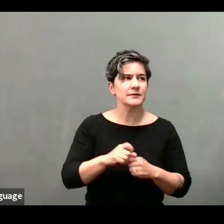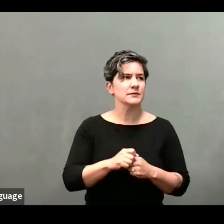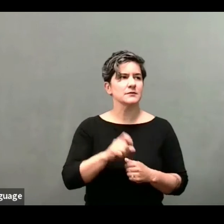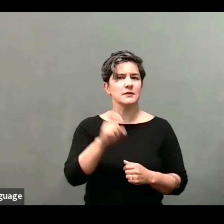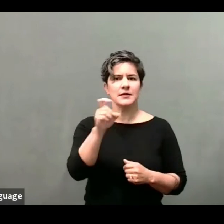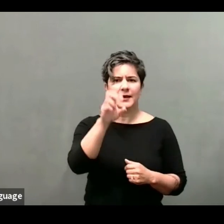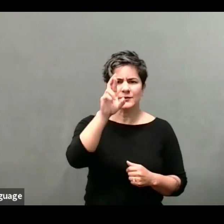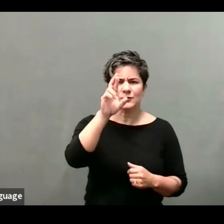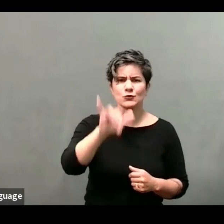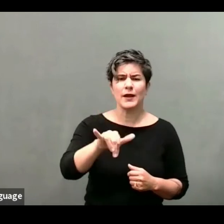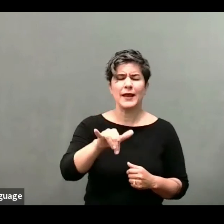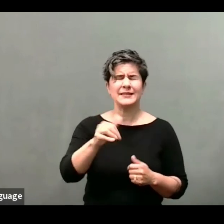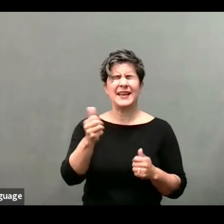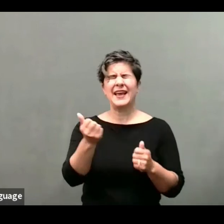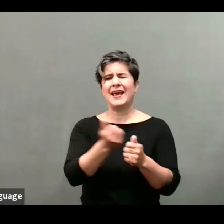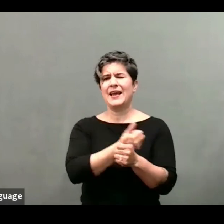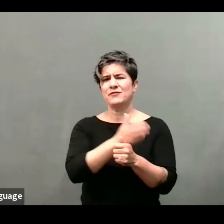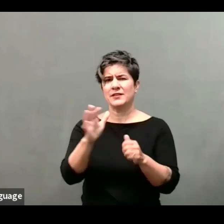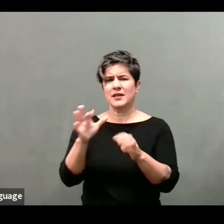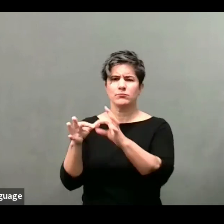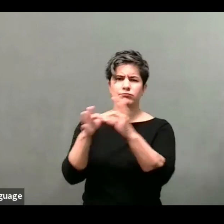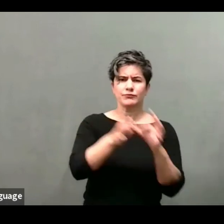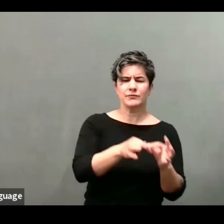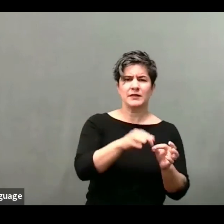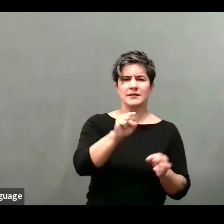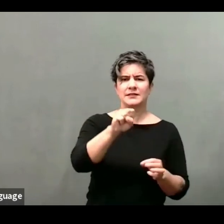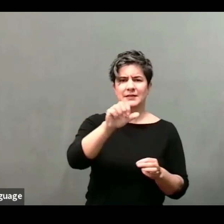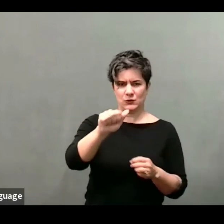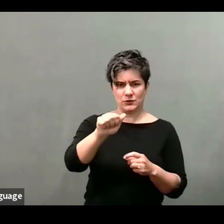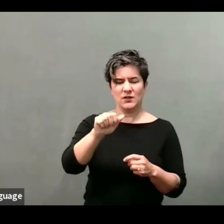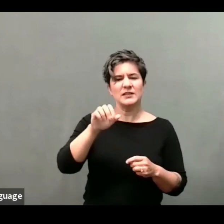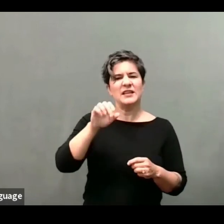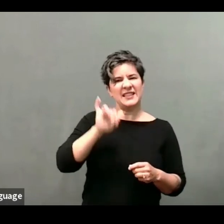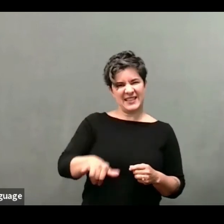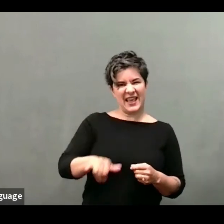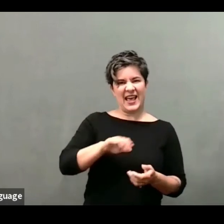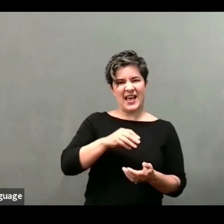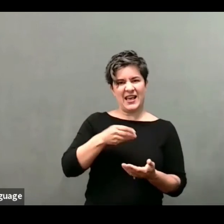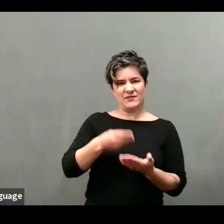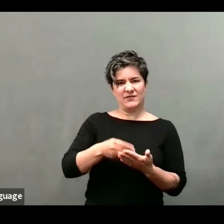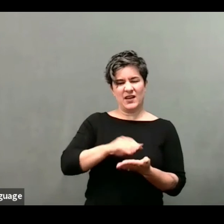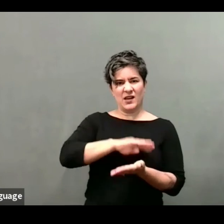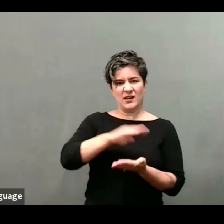x-rays that are related to the sexual assault, those are now covered by the SAVE Fund as